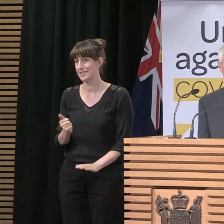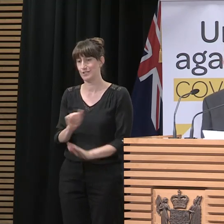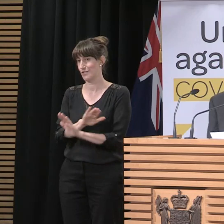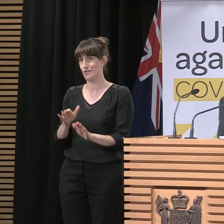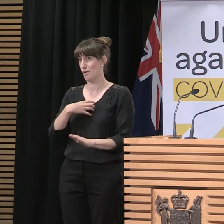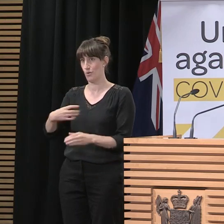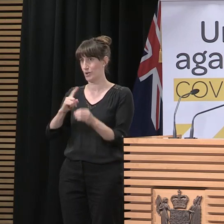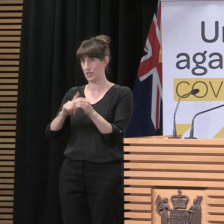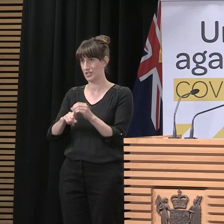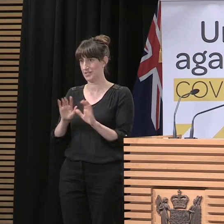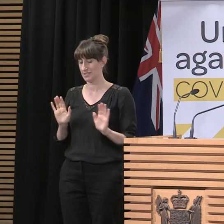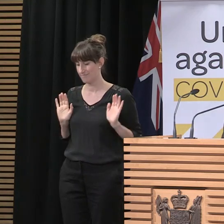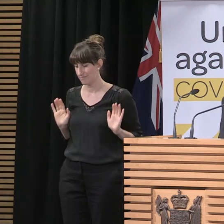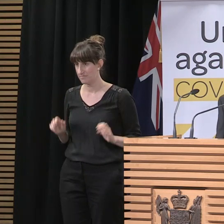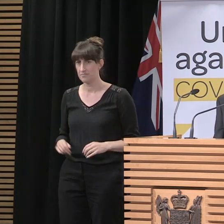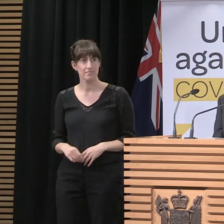So.